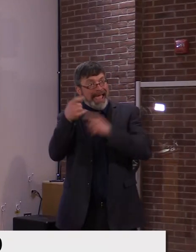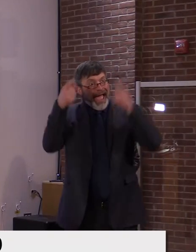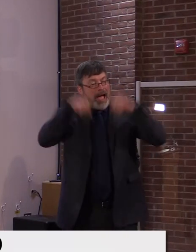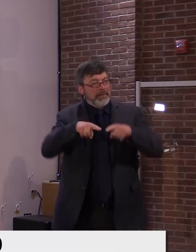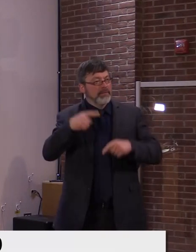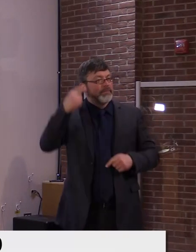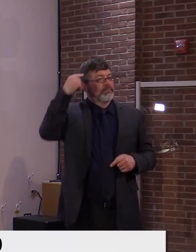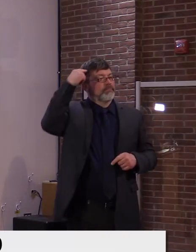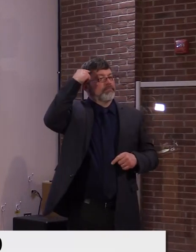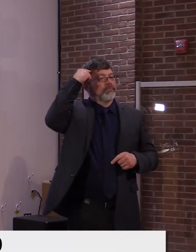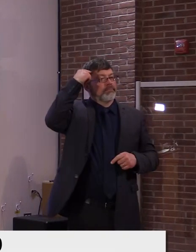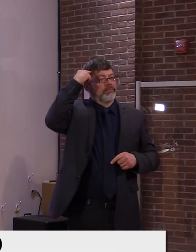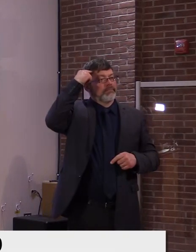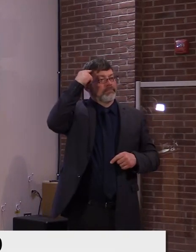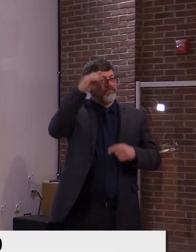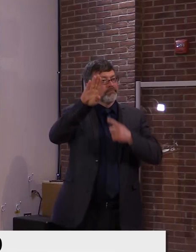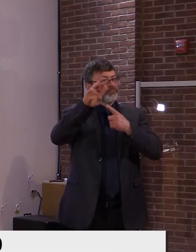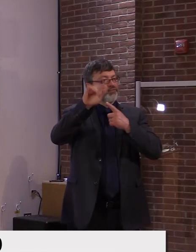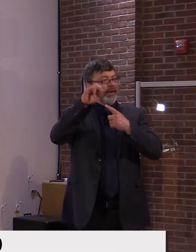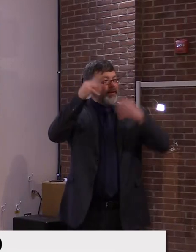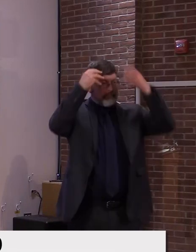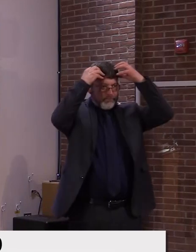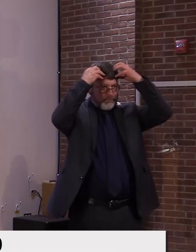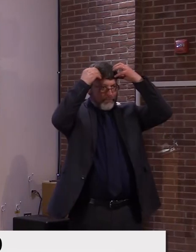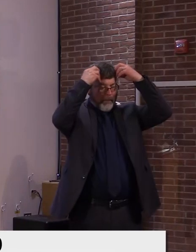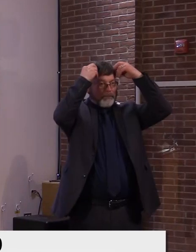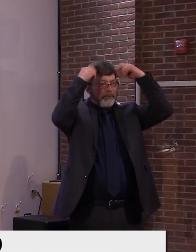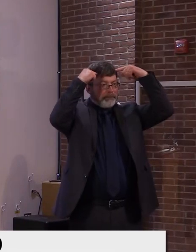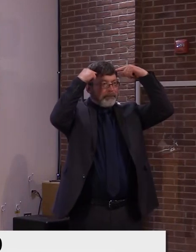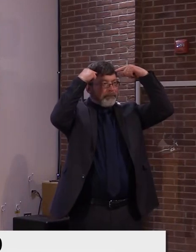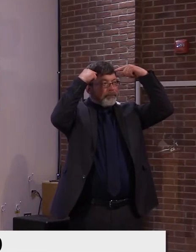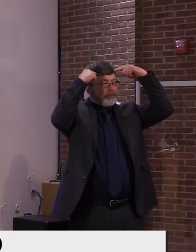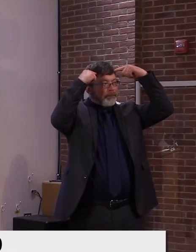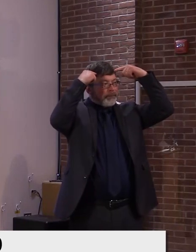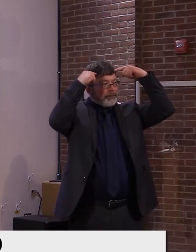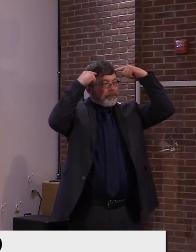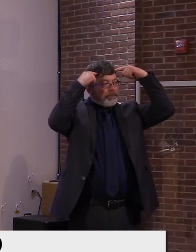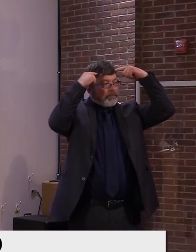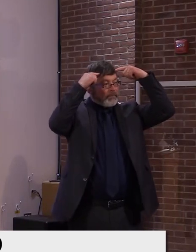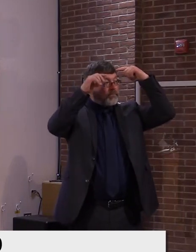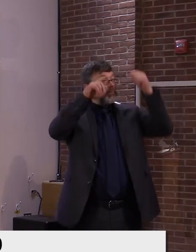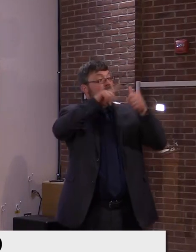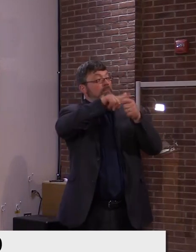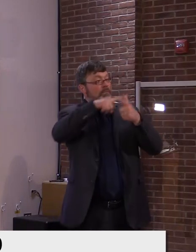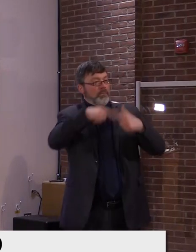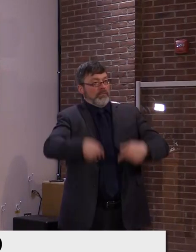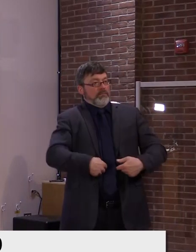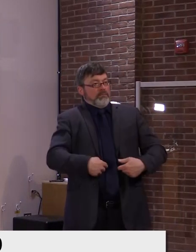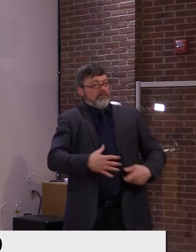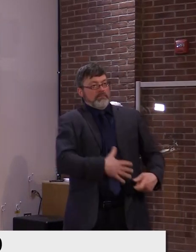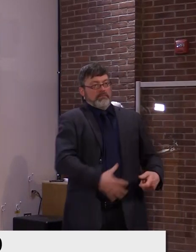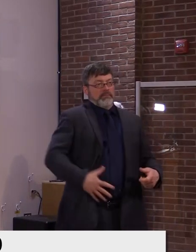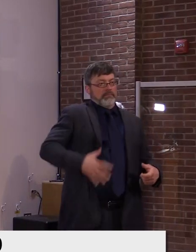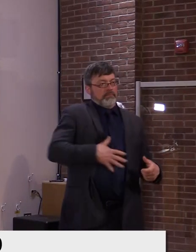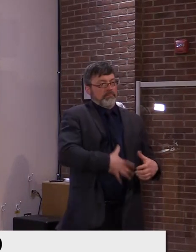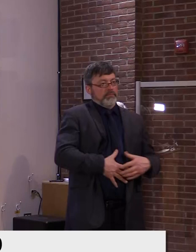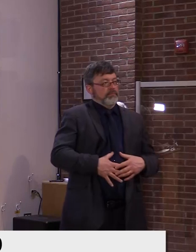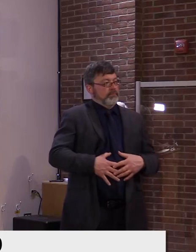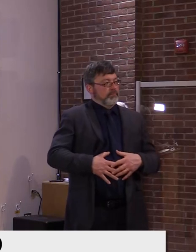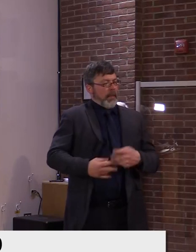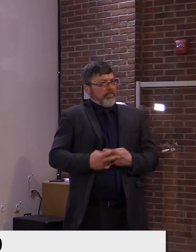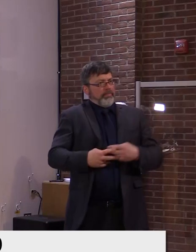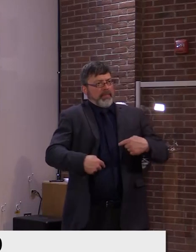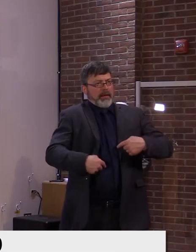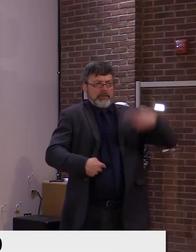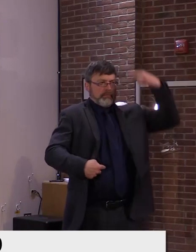gut, which could involve abdominal pain as a symptom. They also want the clinical community to be